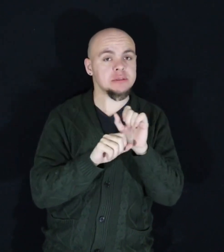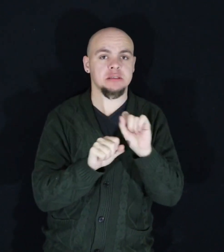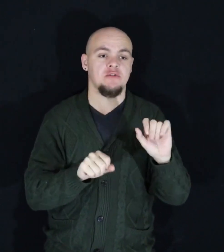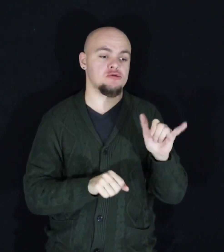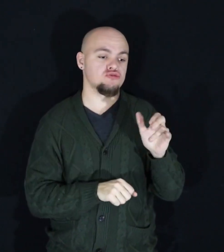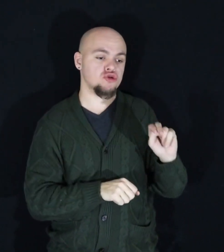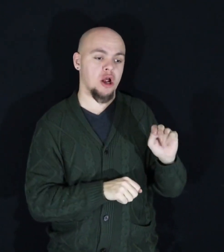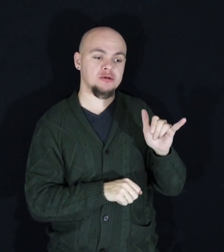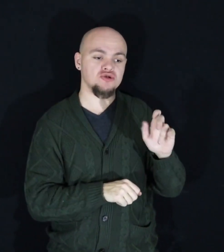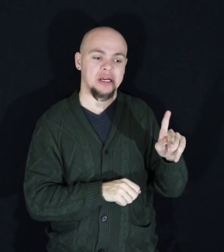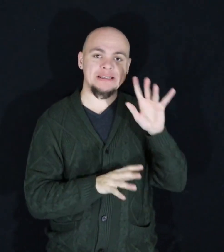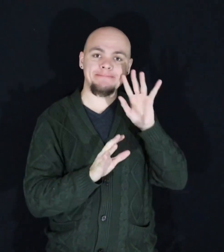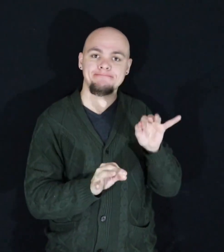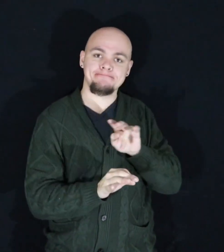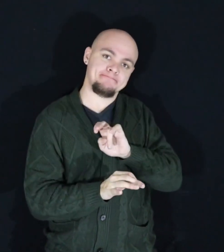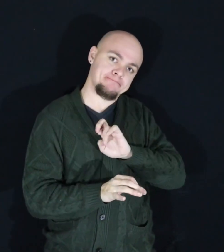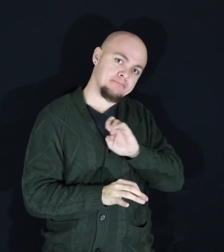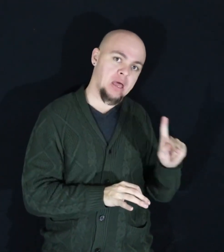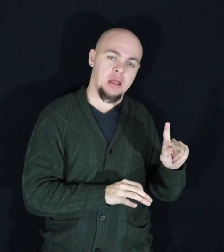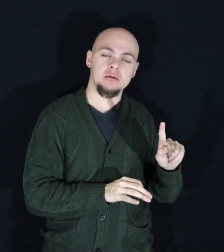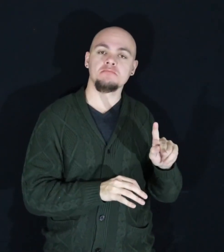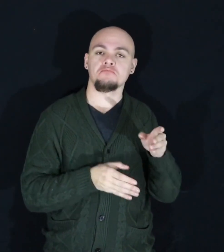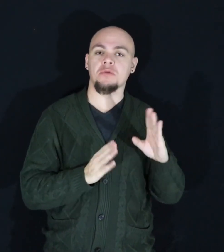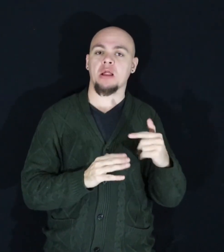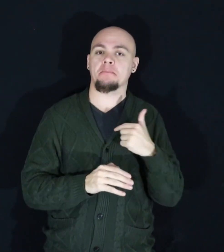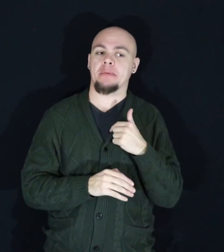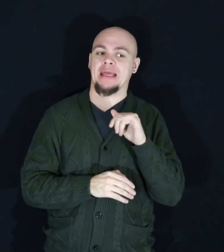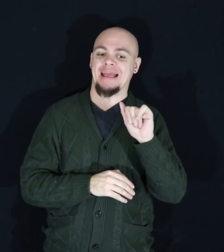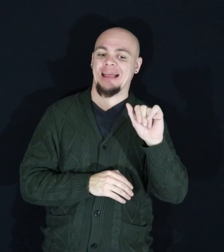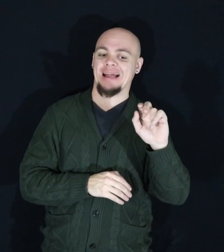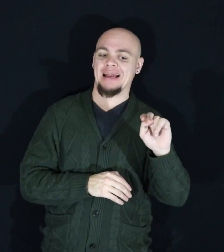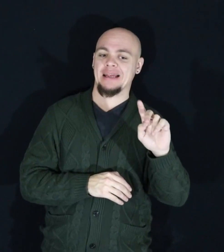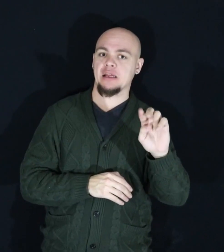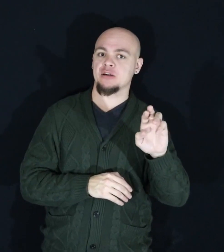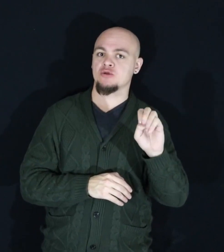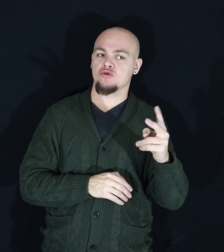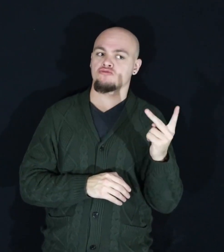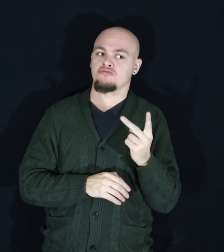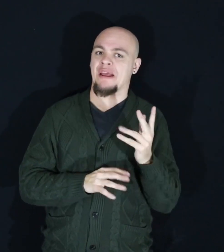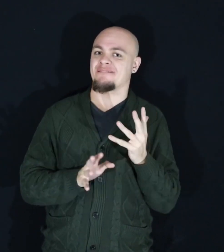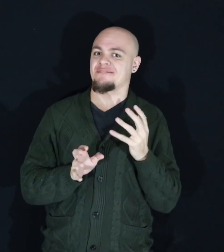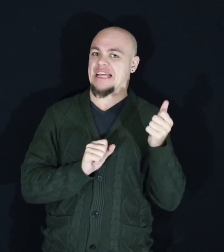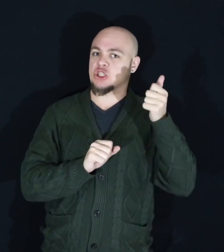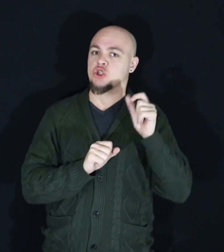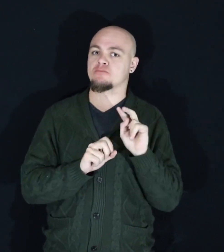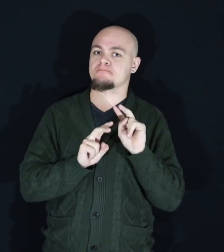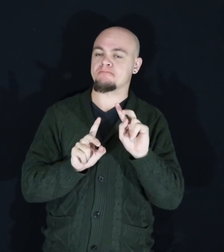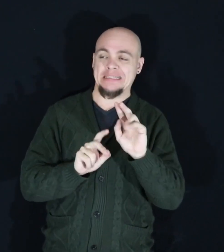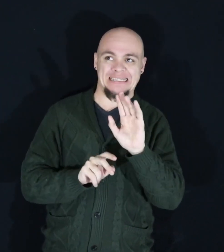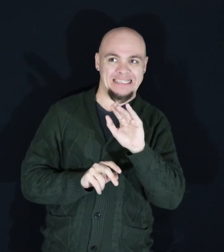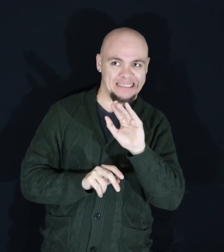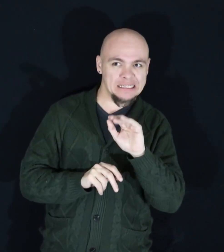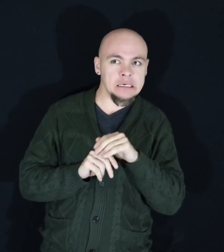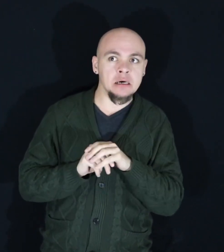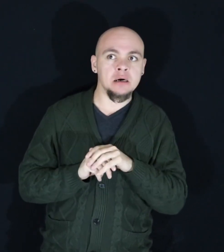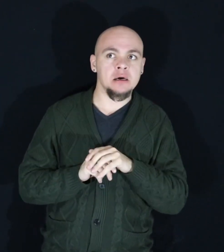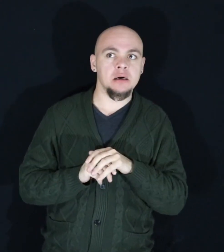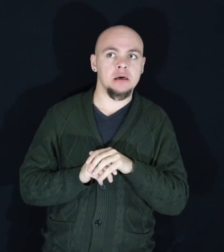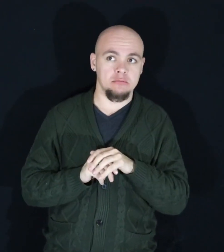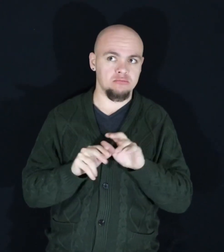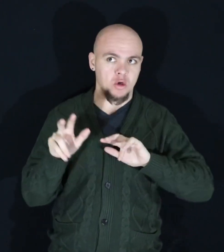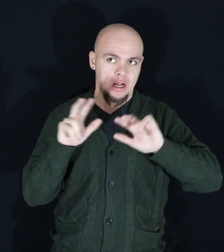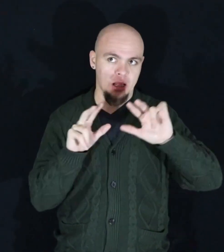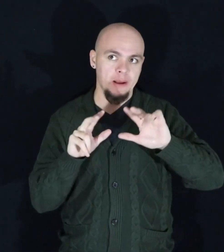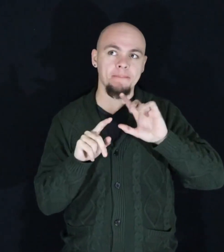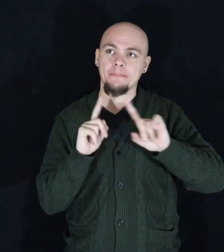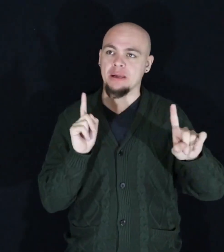Jack decided to turn around and head down to allow me and Andrew to move faster to the summit. Andrew looked at me and he said, "We're going to climb this,